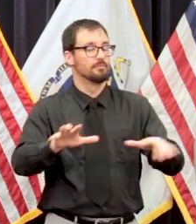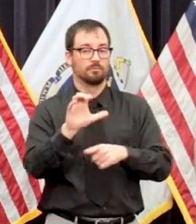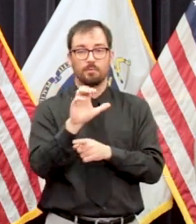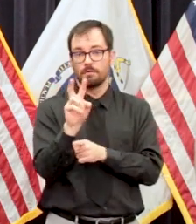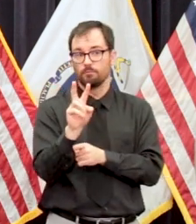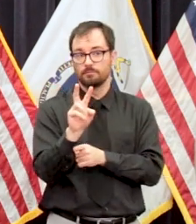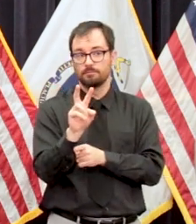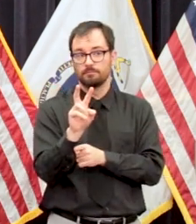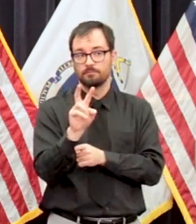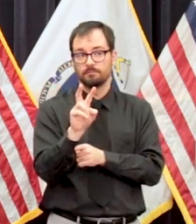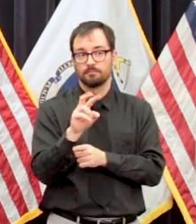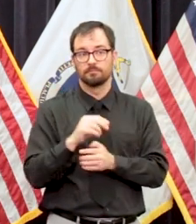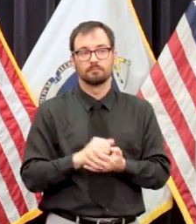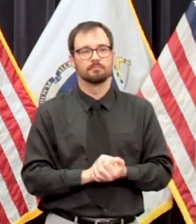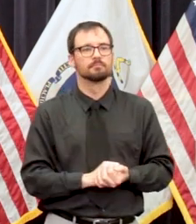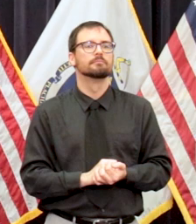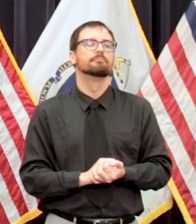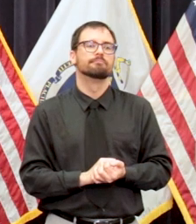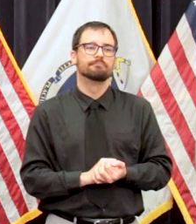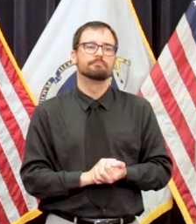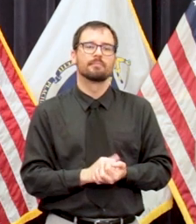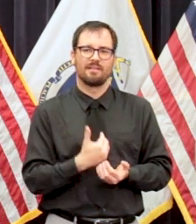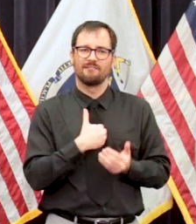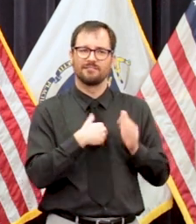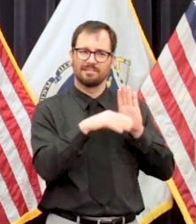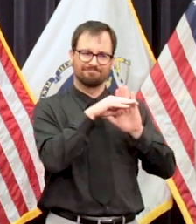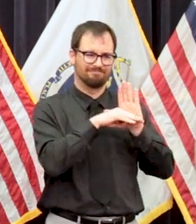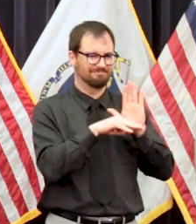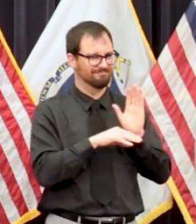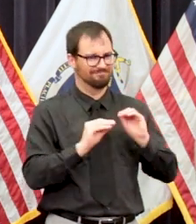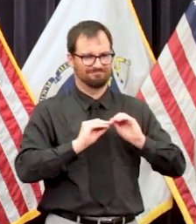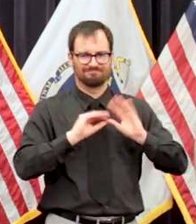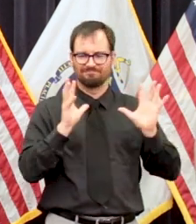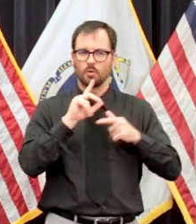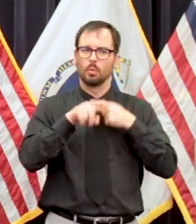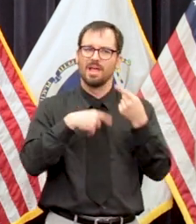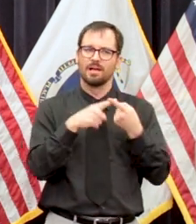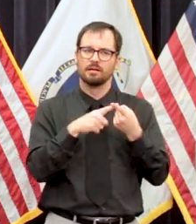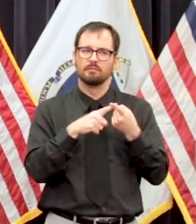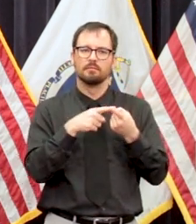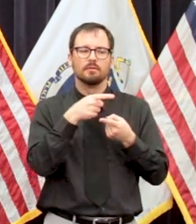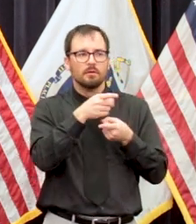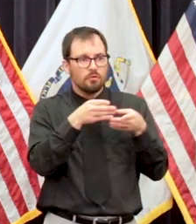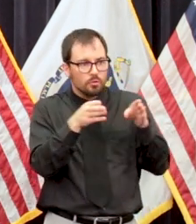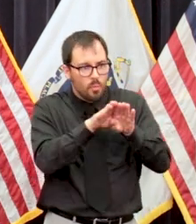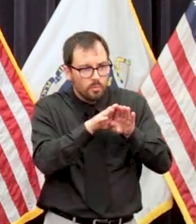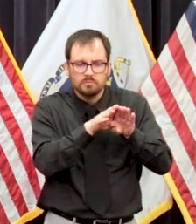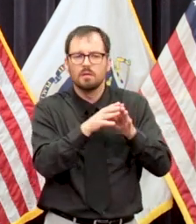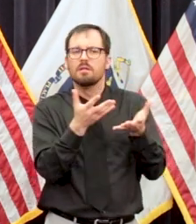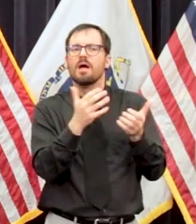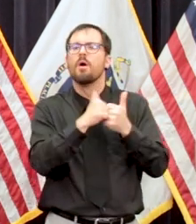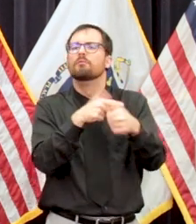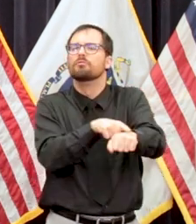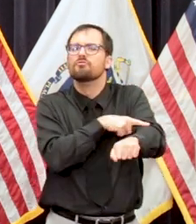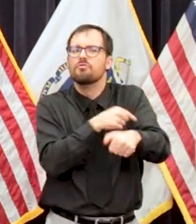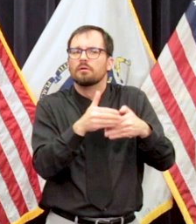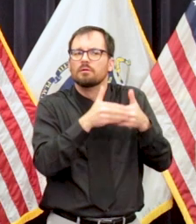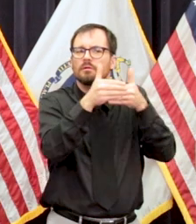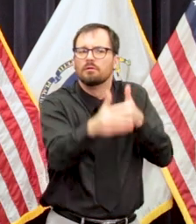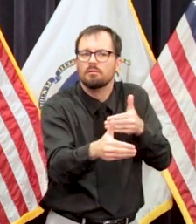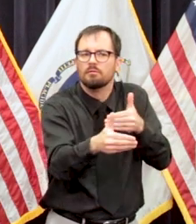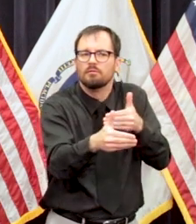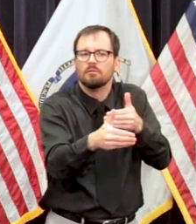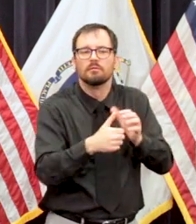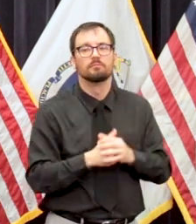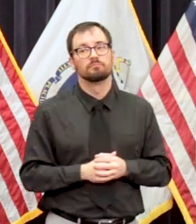specific advice about when to close individual schools and for how long. Our public health officials do not recommend school systems shut